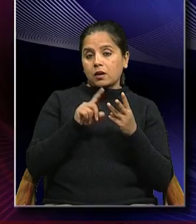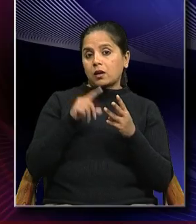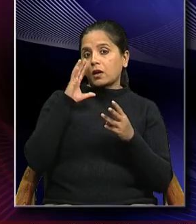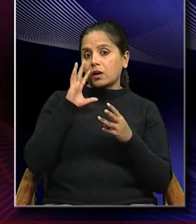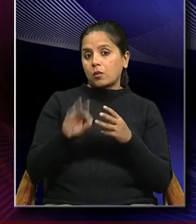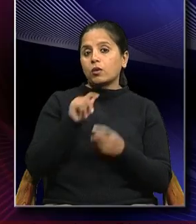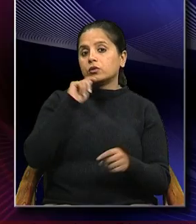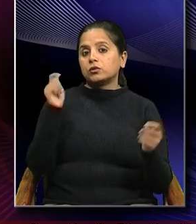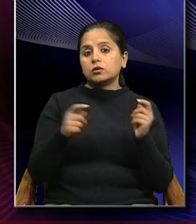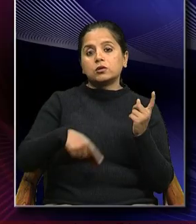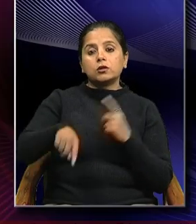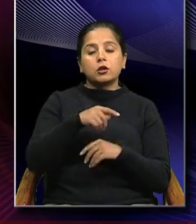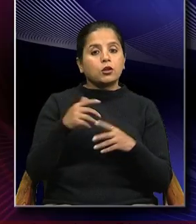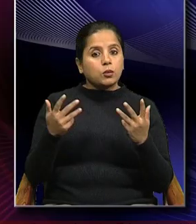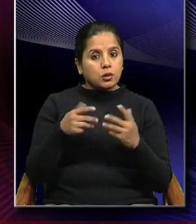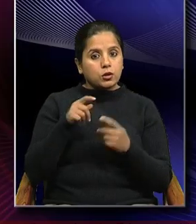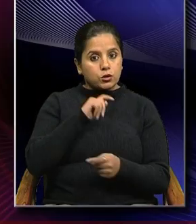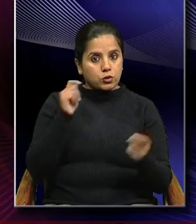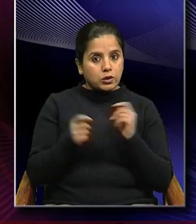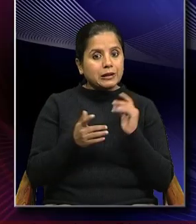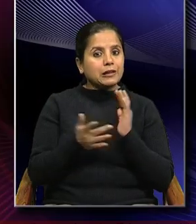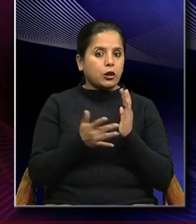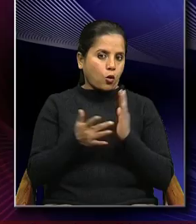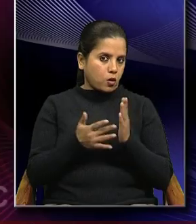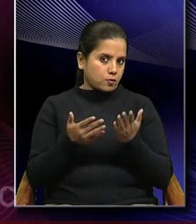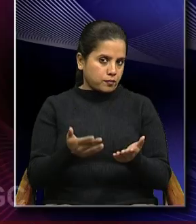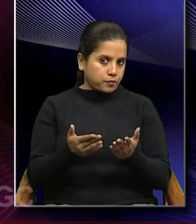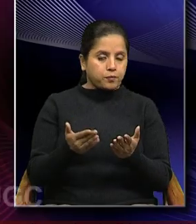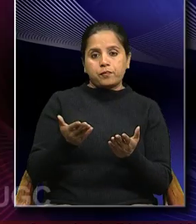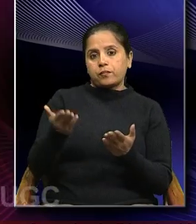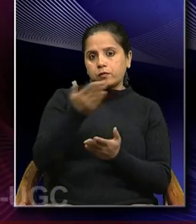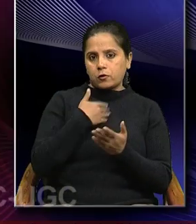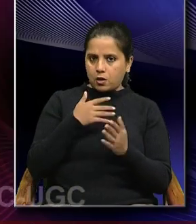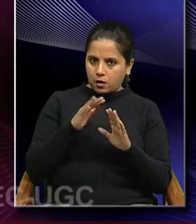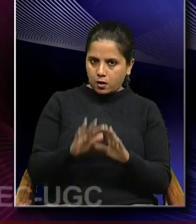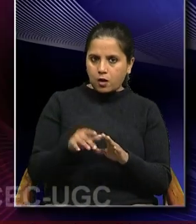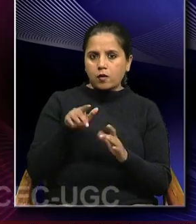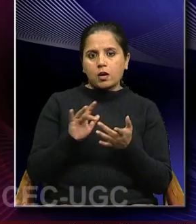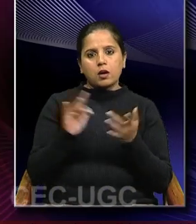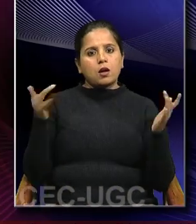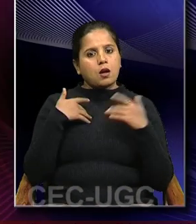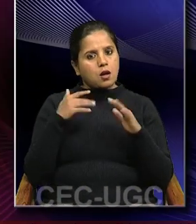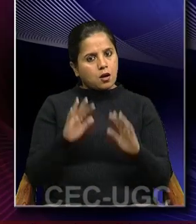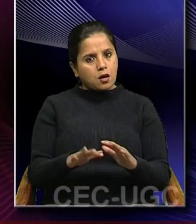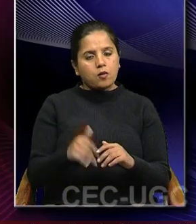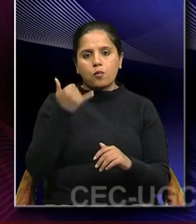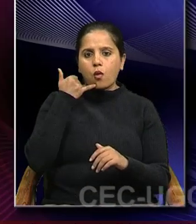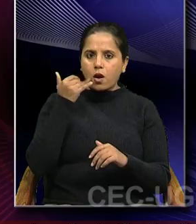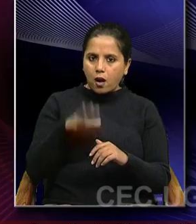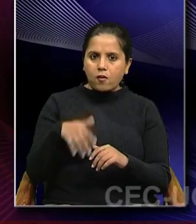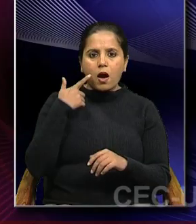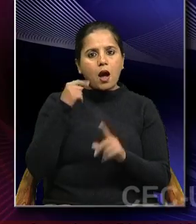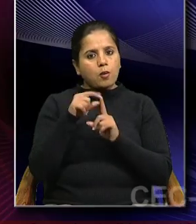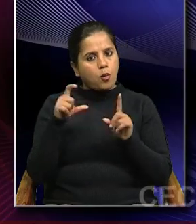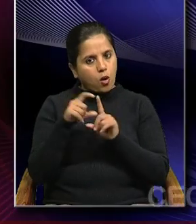we are witnessing in the market is changes in technology. So, we do have internet now, we do have mobile, we have iPod, we